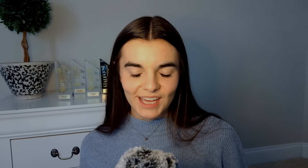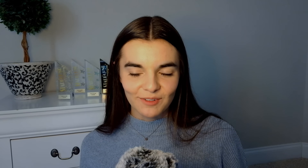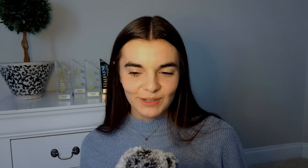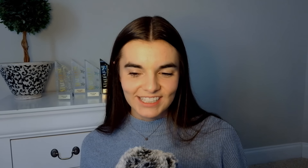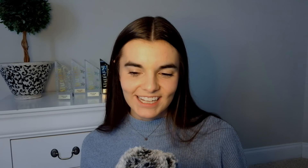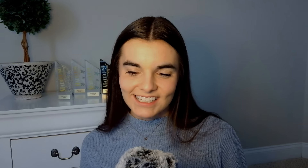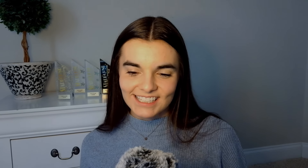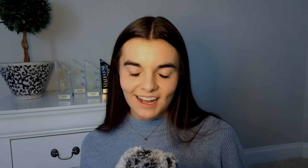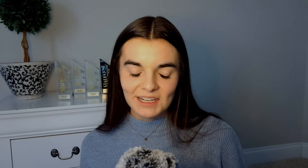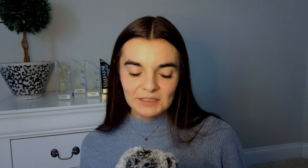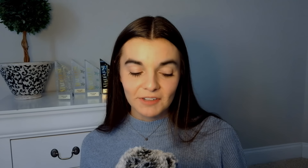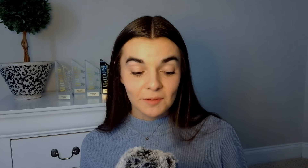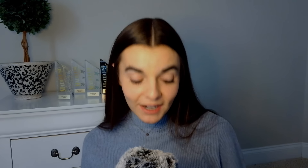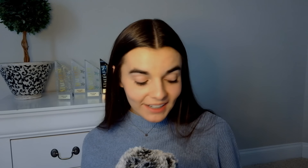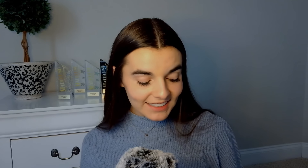just gave you a taste of American